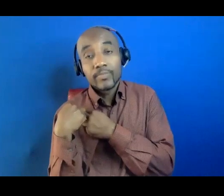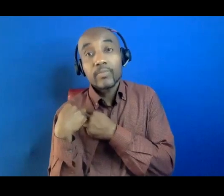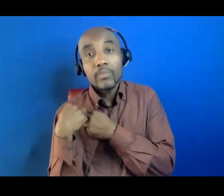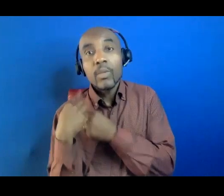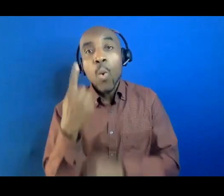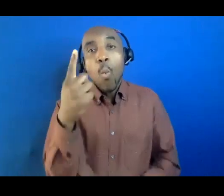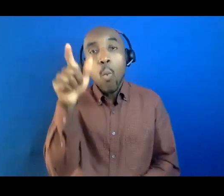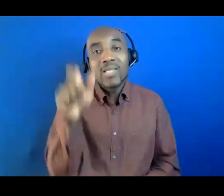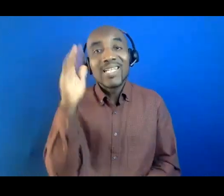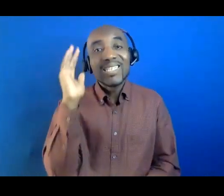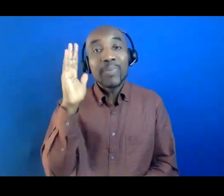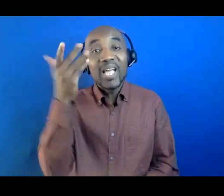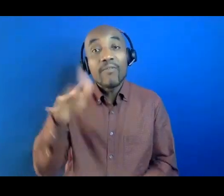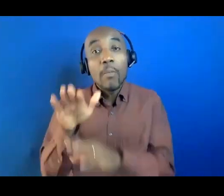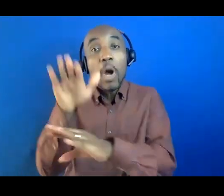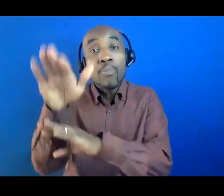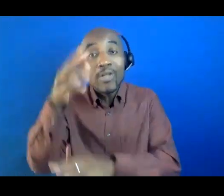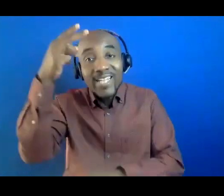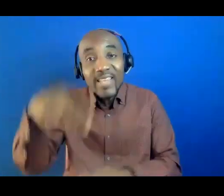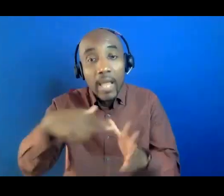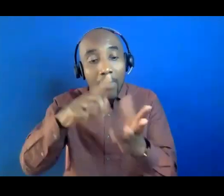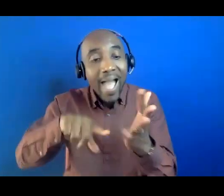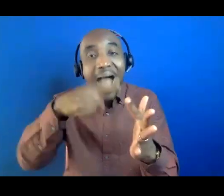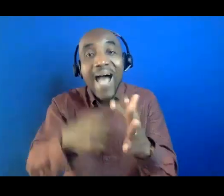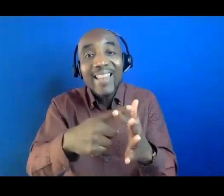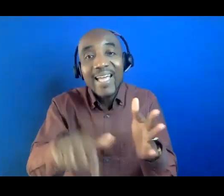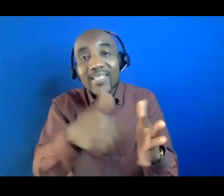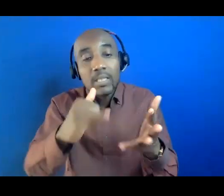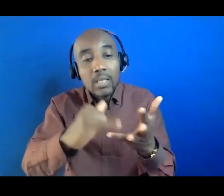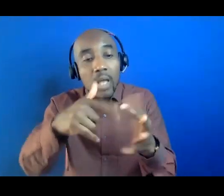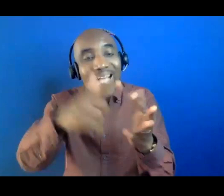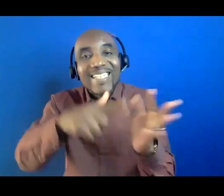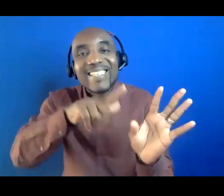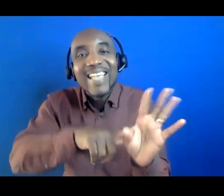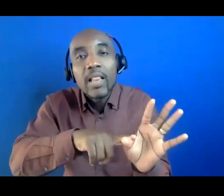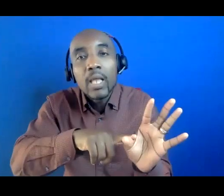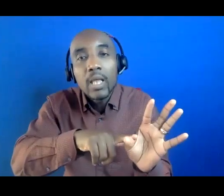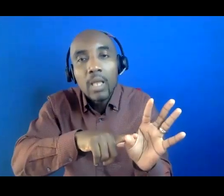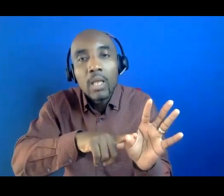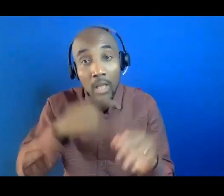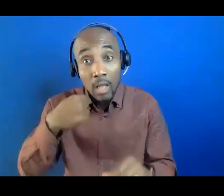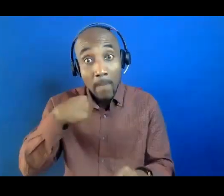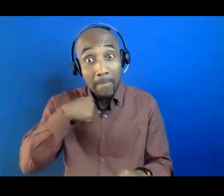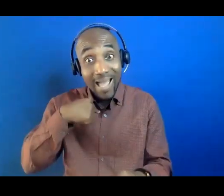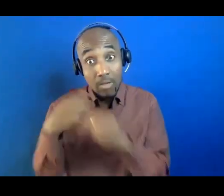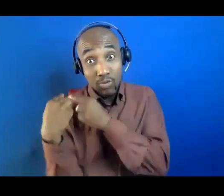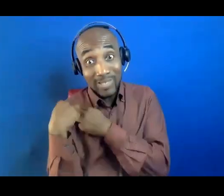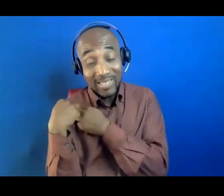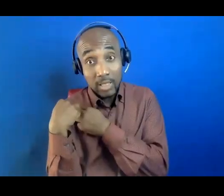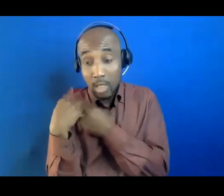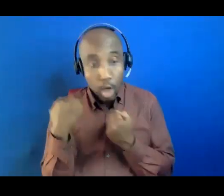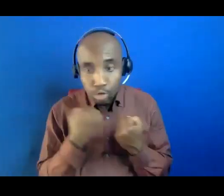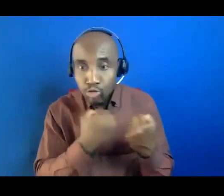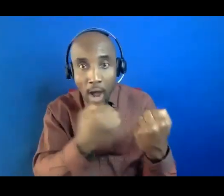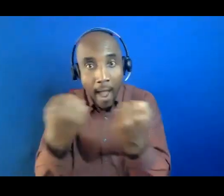speakers from overseas called Alex Seeley. And so at Focus, my job was to drive Alex from point A to